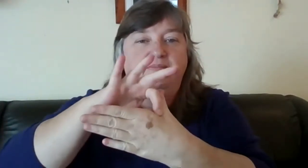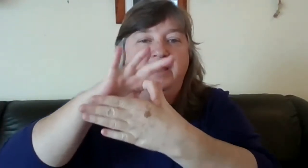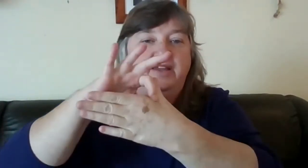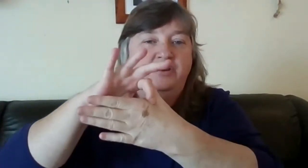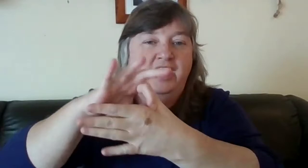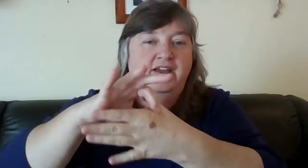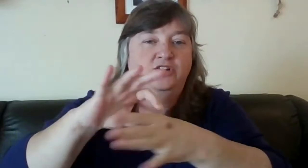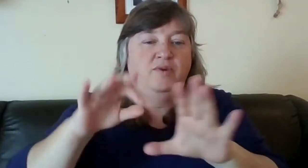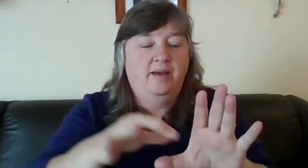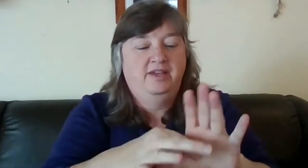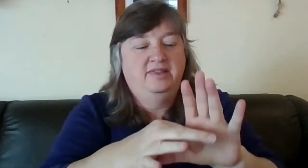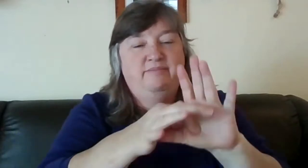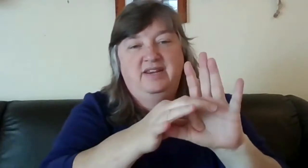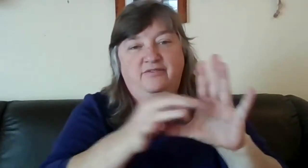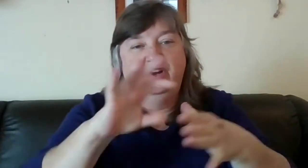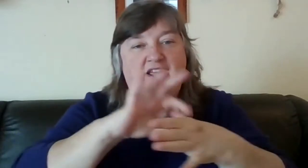and then your hand grabbing the meat of your hand.